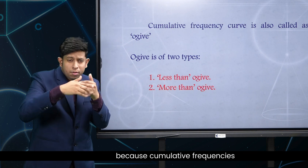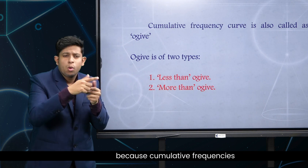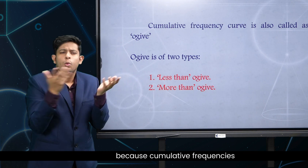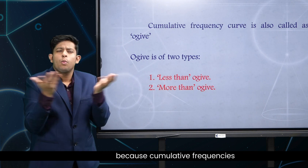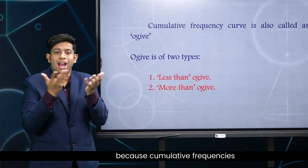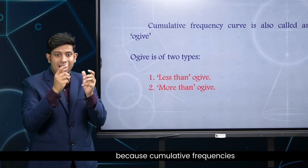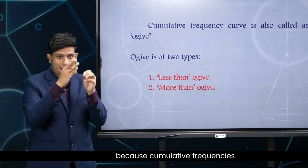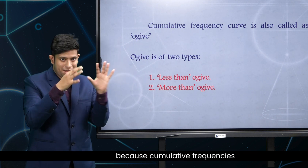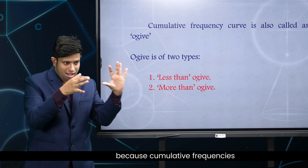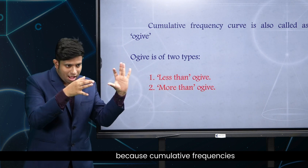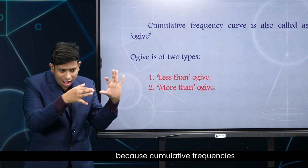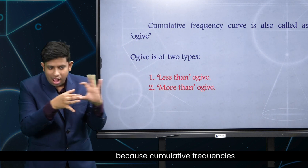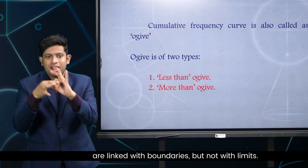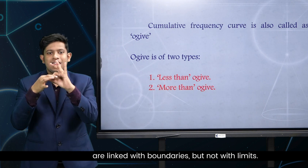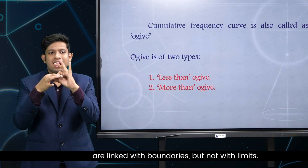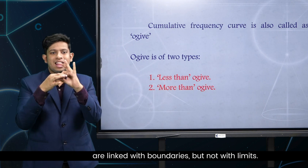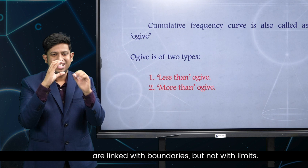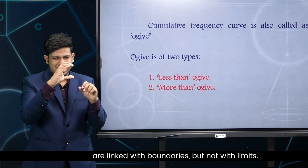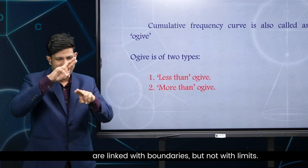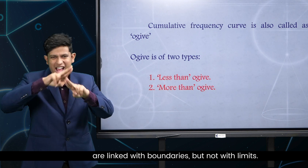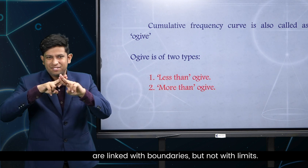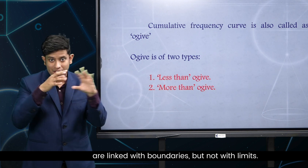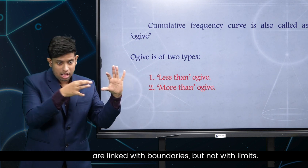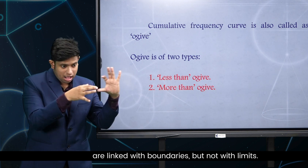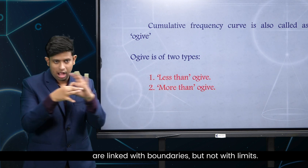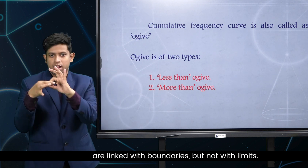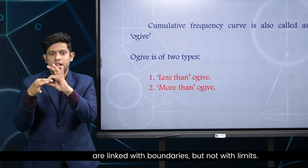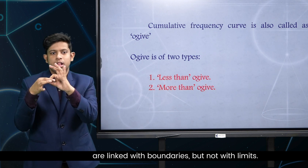because cumulative frequencies are linked with boundaries but not with limits.